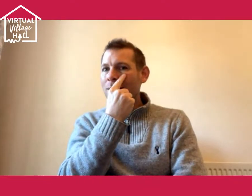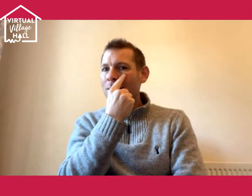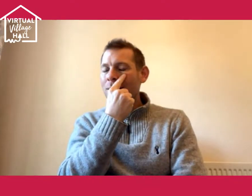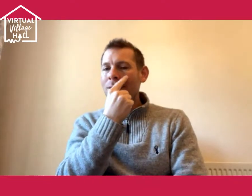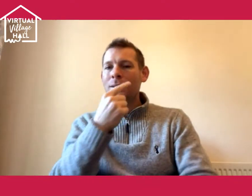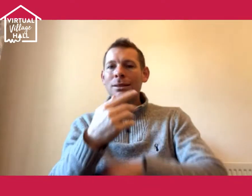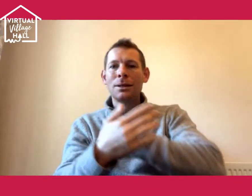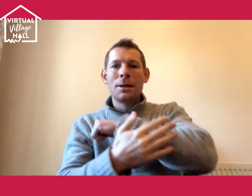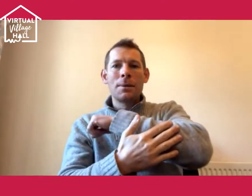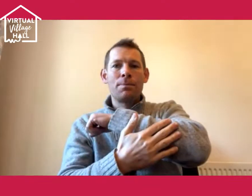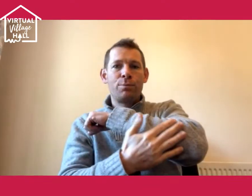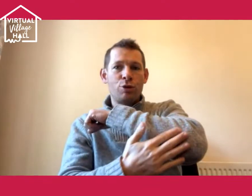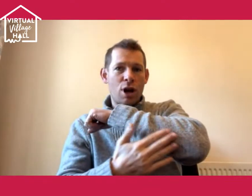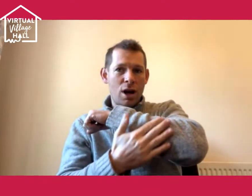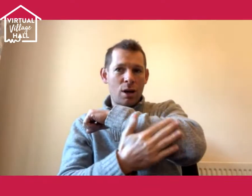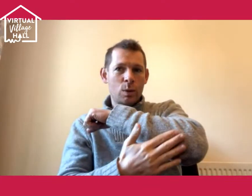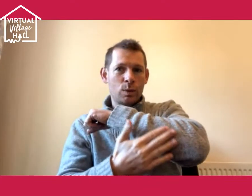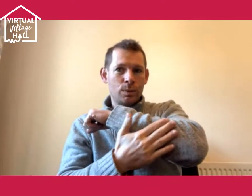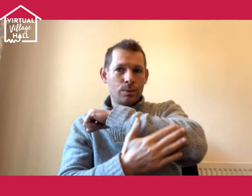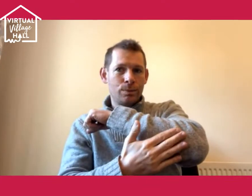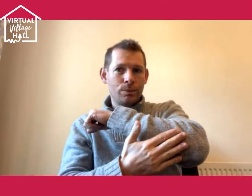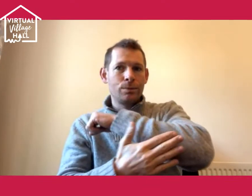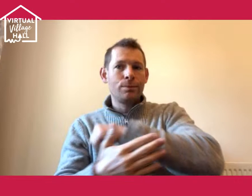Her eyes are brown.